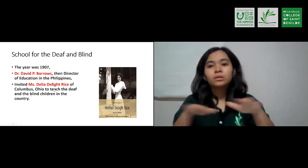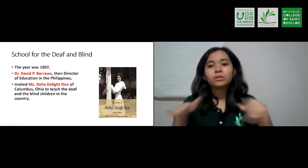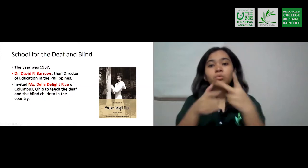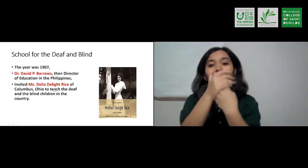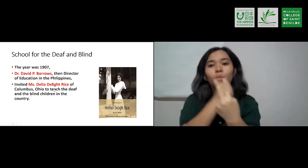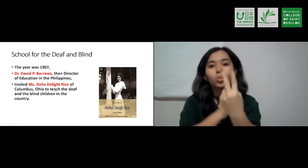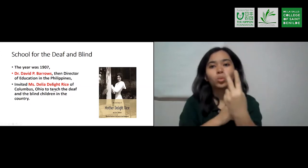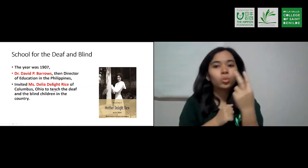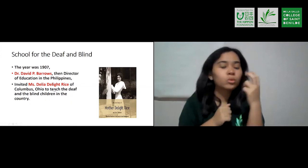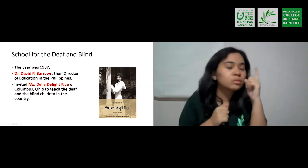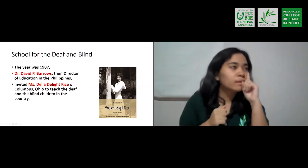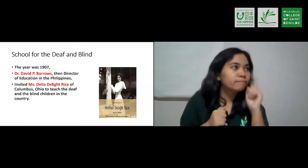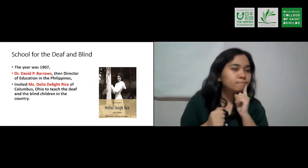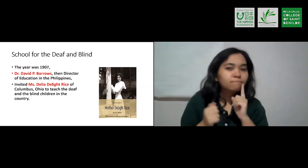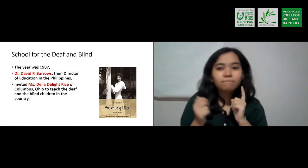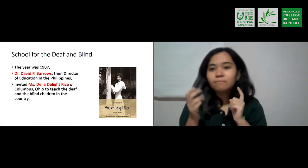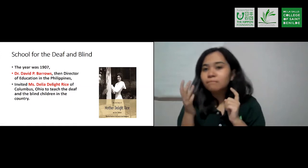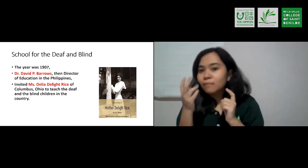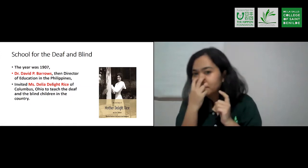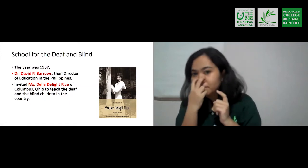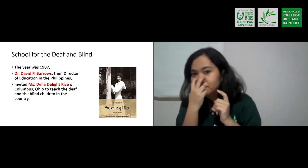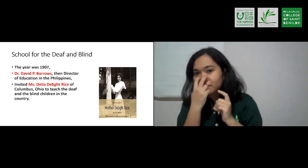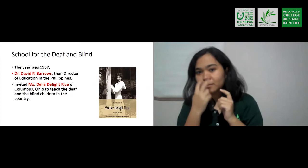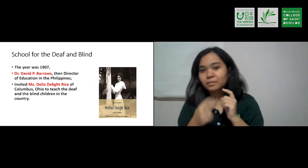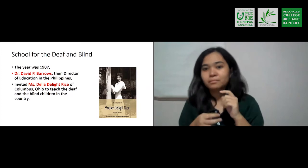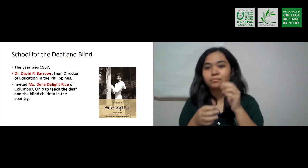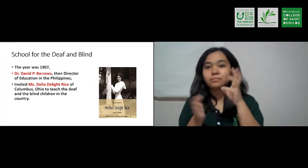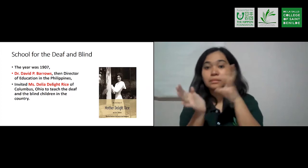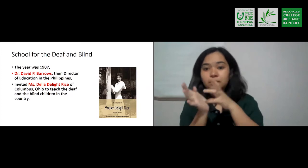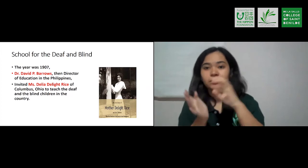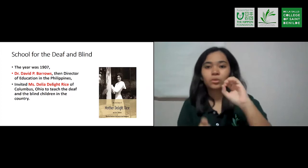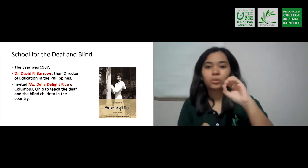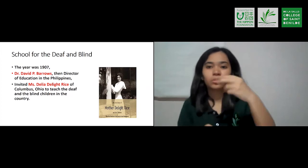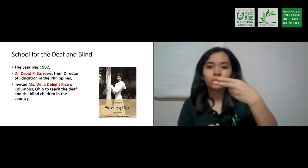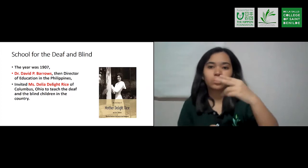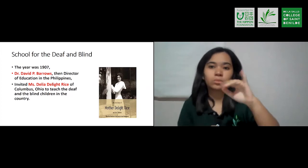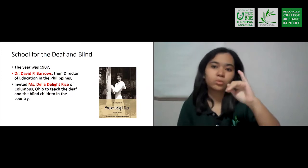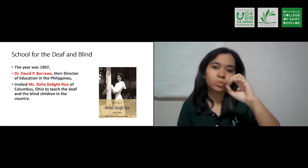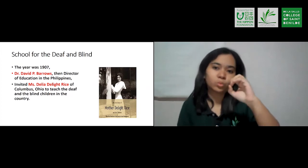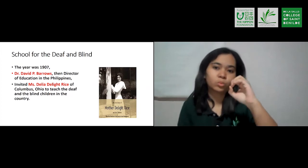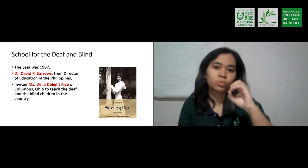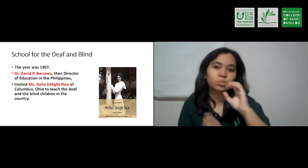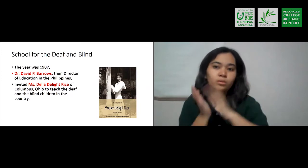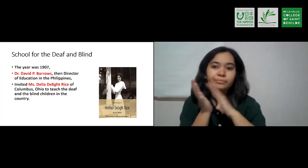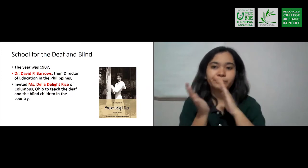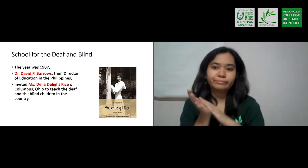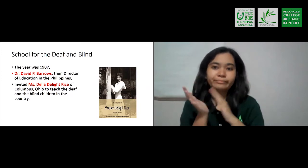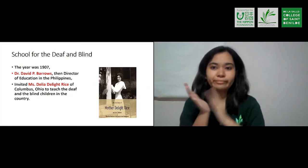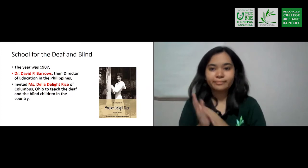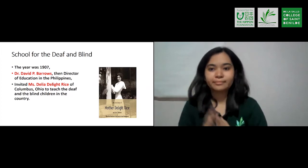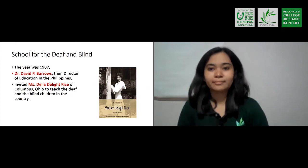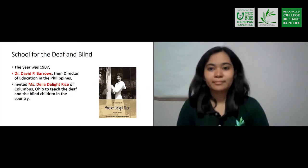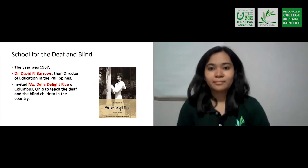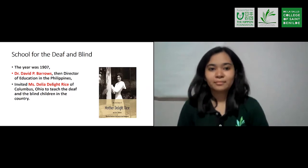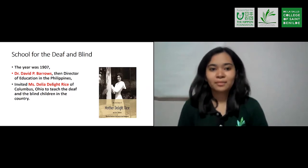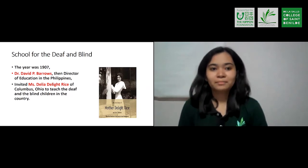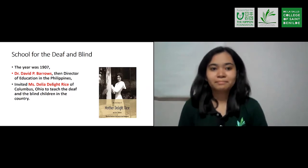had experience teaching both deaf and blind children in the city of